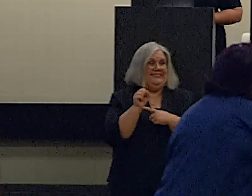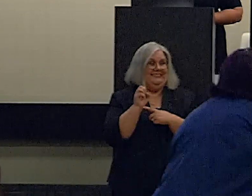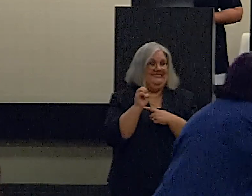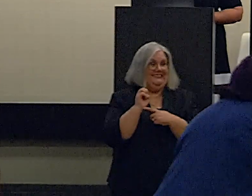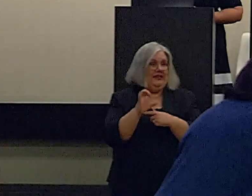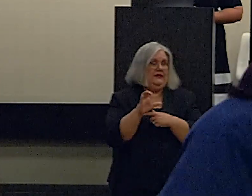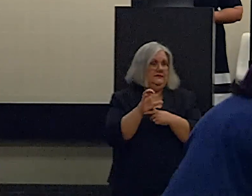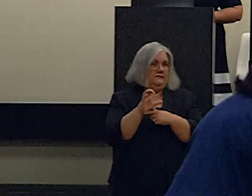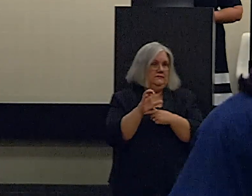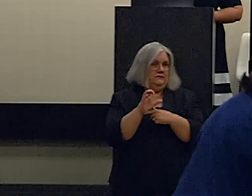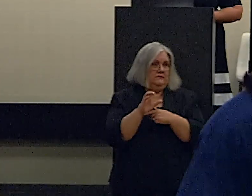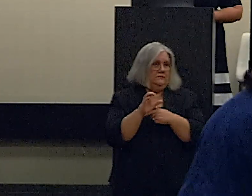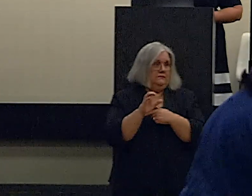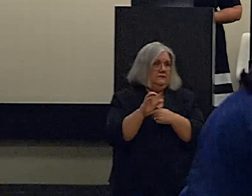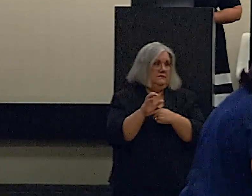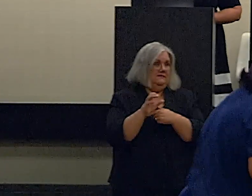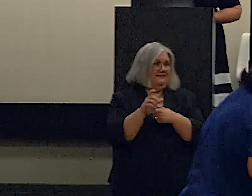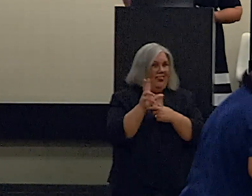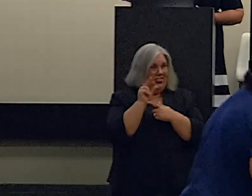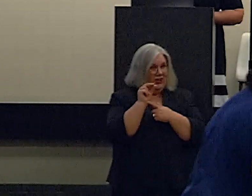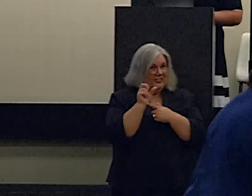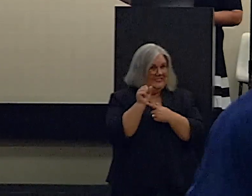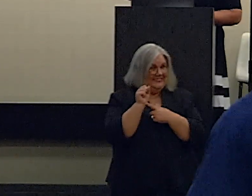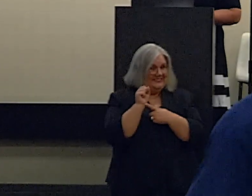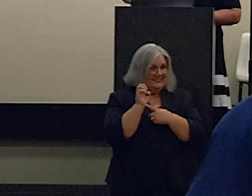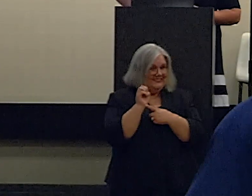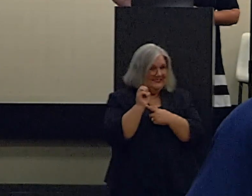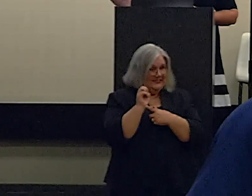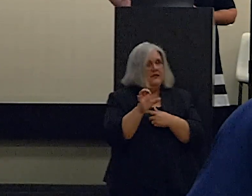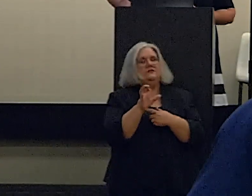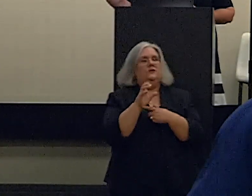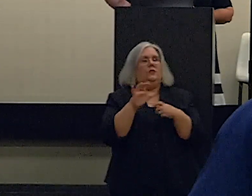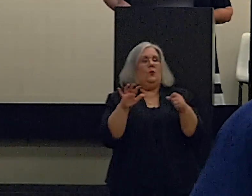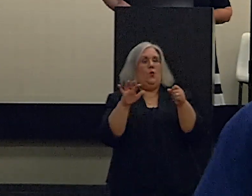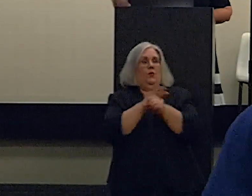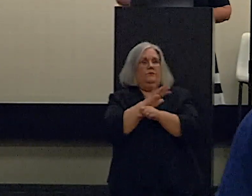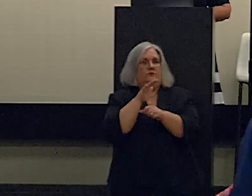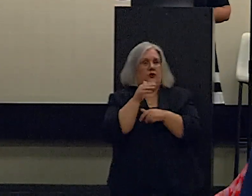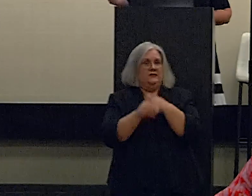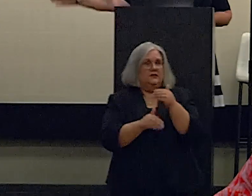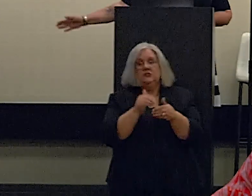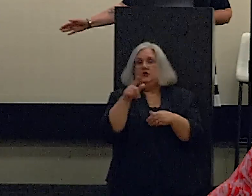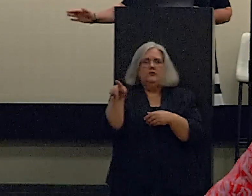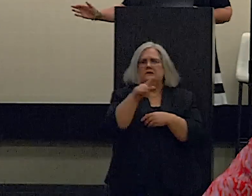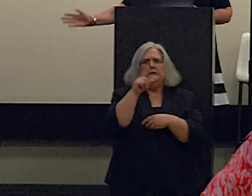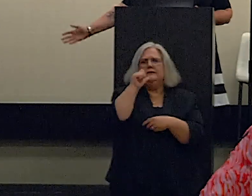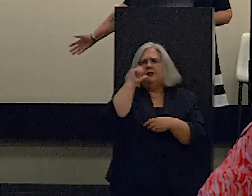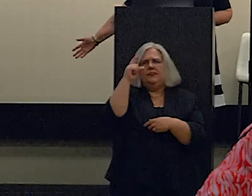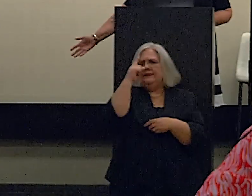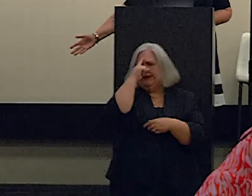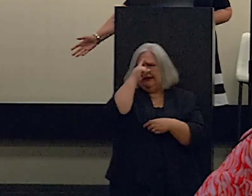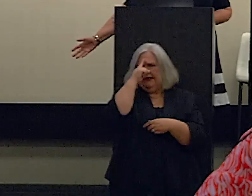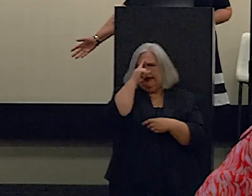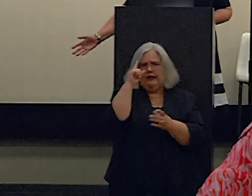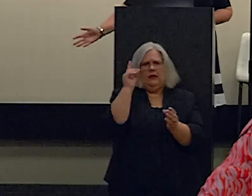conversation. 30 seconds to do this whole little process. And you're not thinking about it at